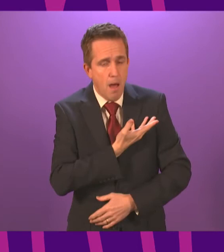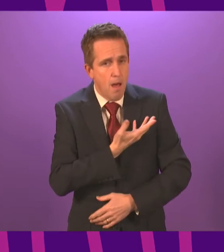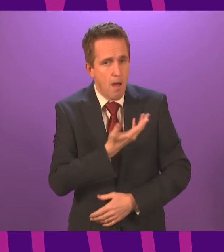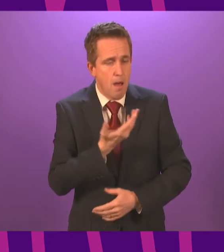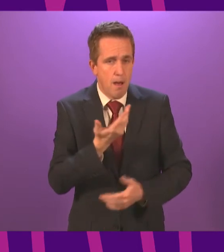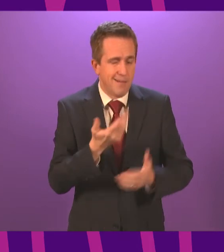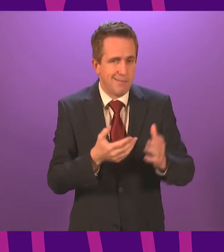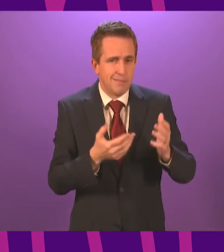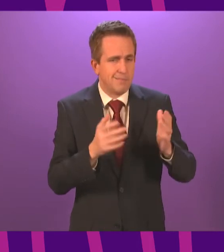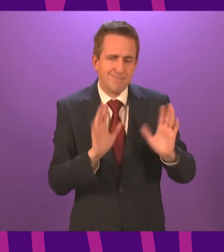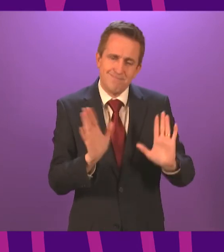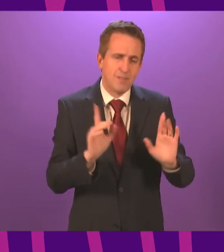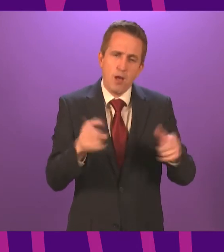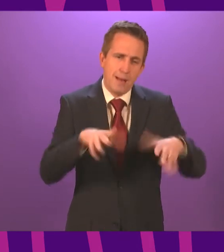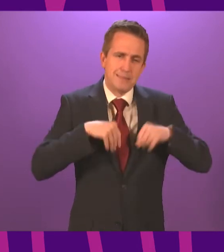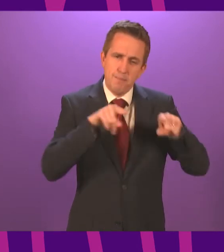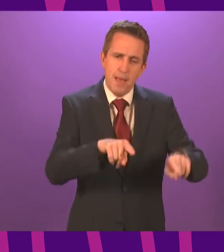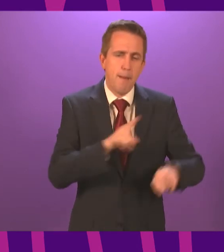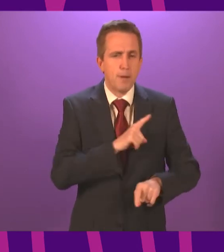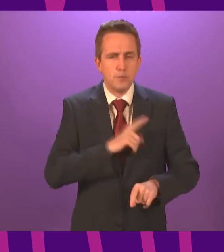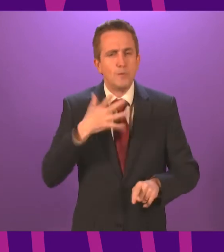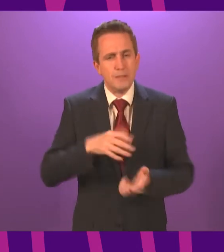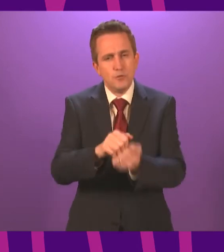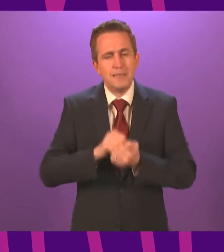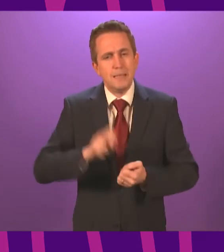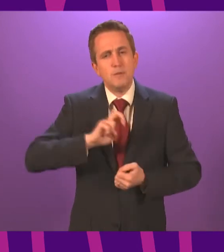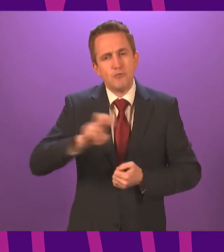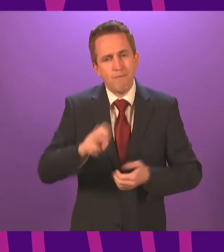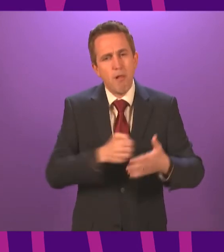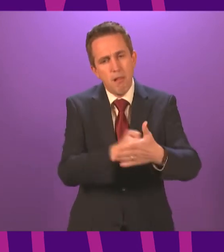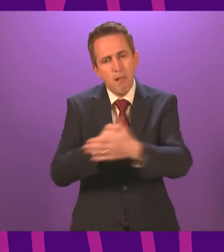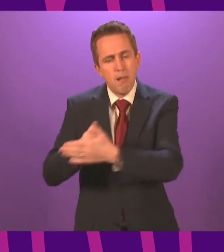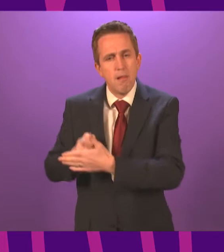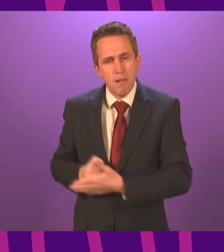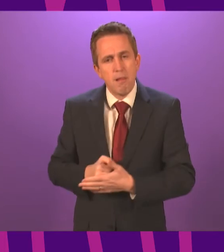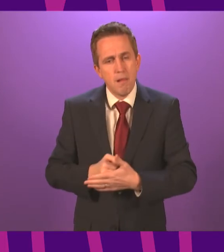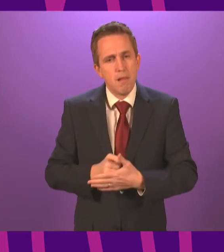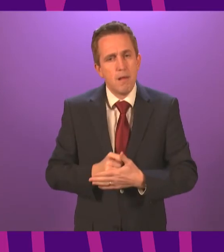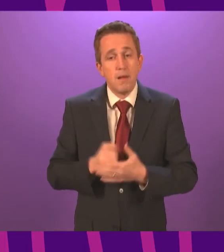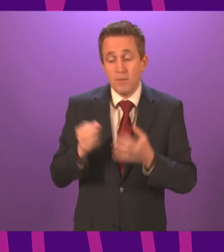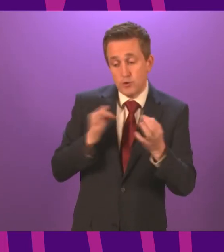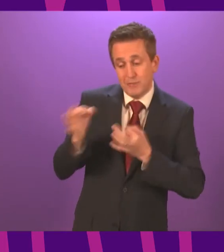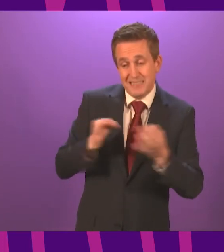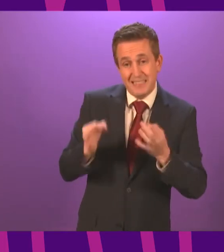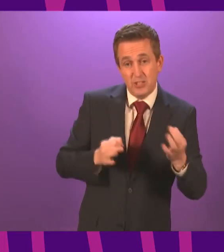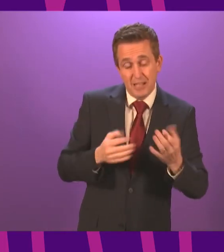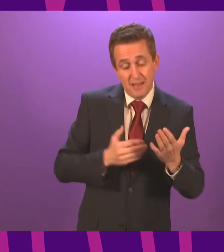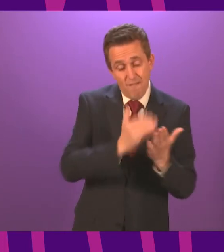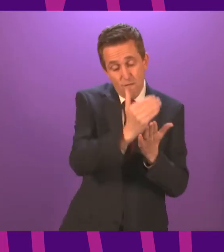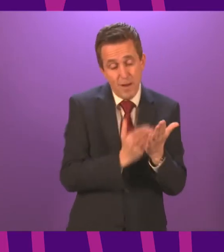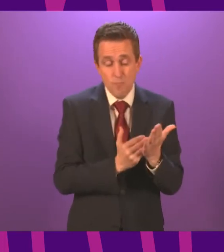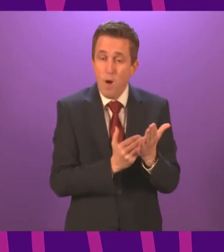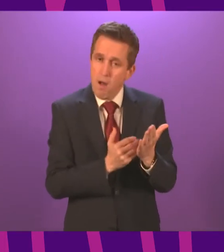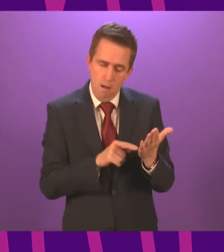travel regulations are necessary if we are to avoid national measures which nobody wants. The strategic framework's flexibility